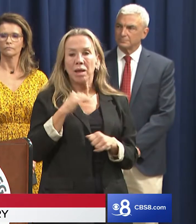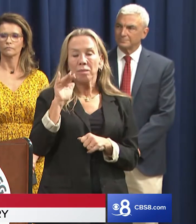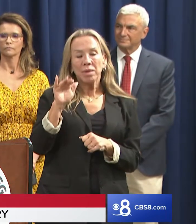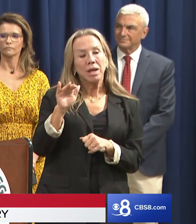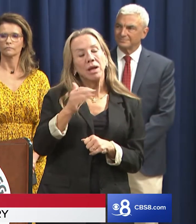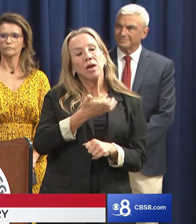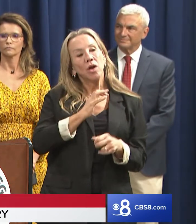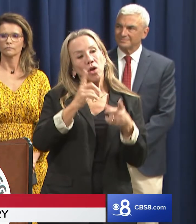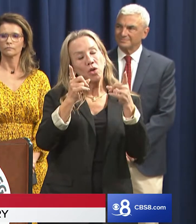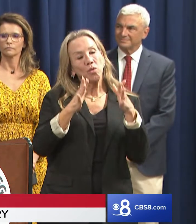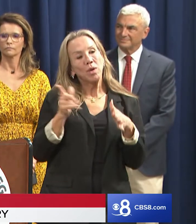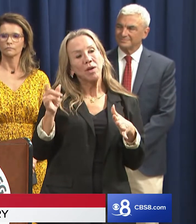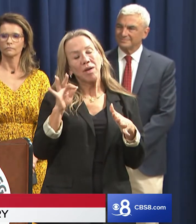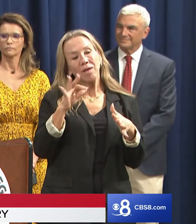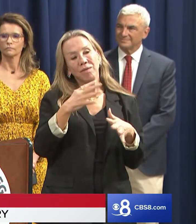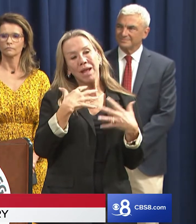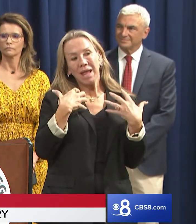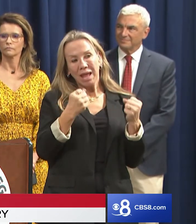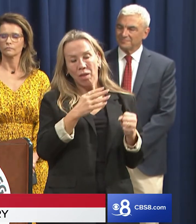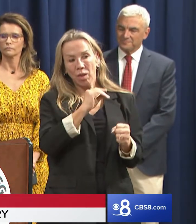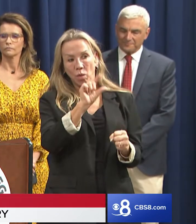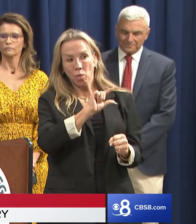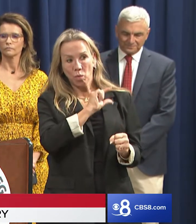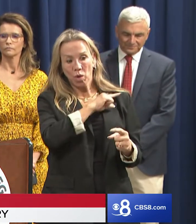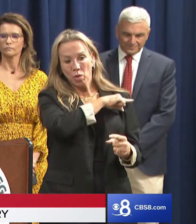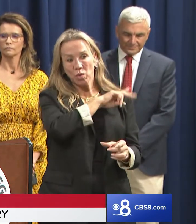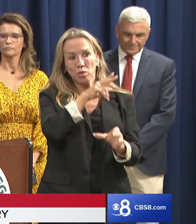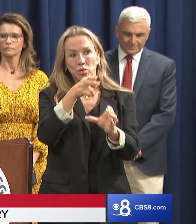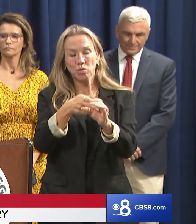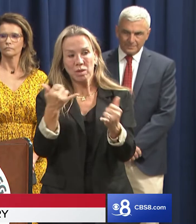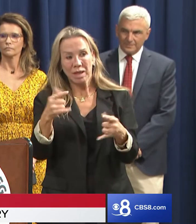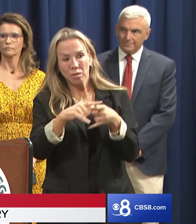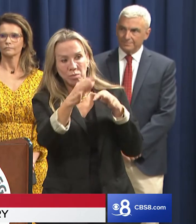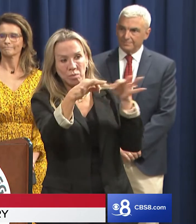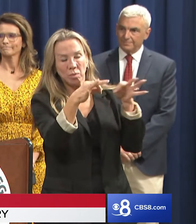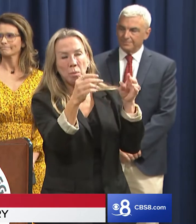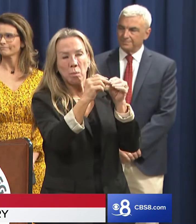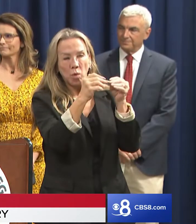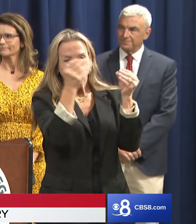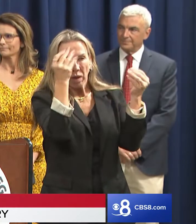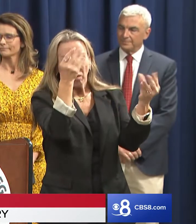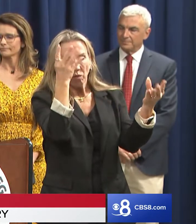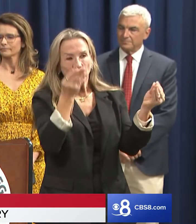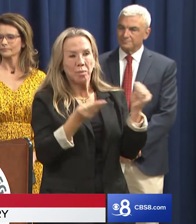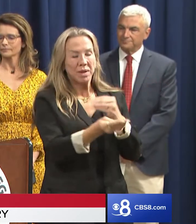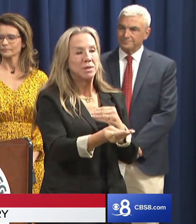Environmental Health and Quality, Amy Harbert, to please join us to provide additional information. Amy?